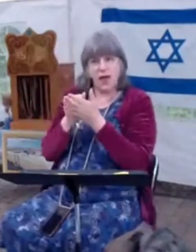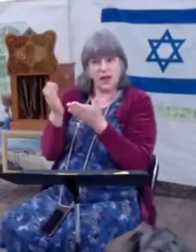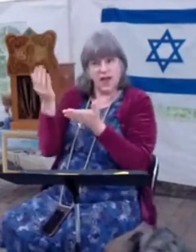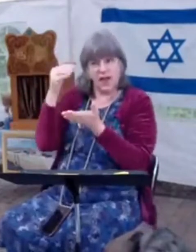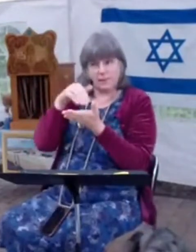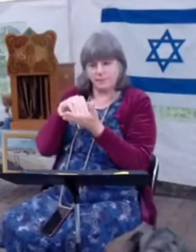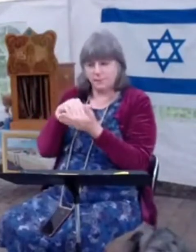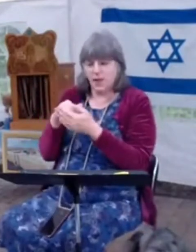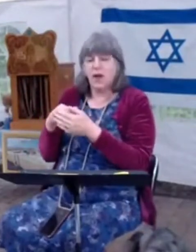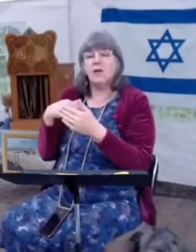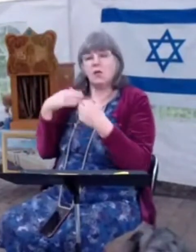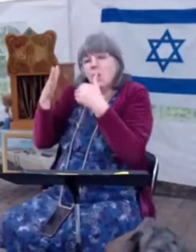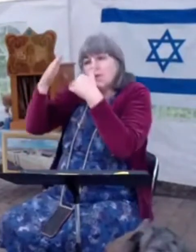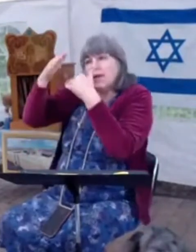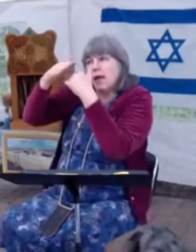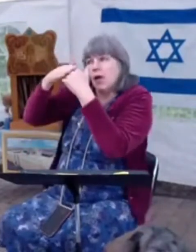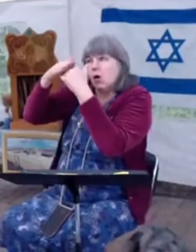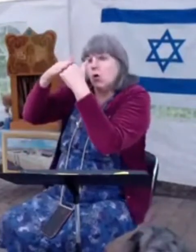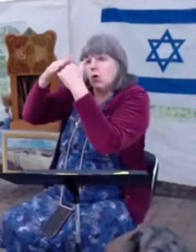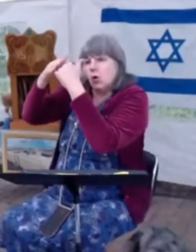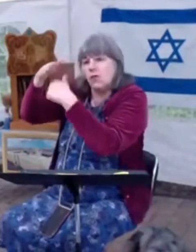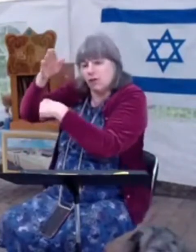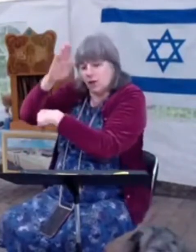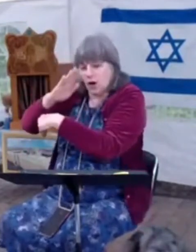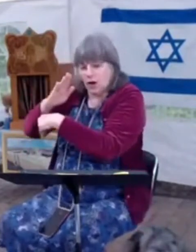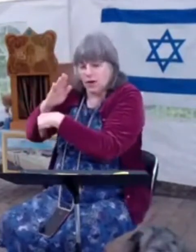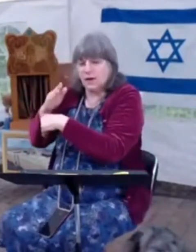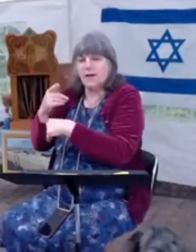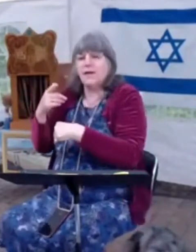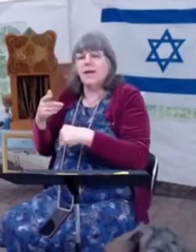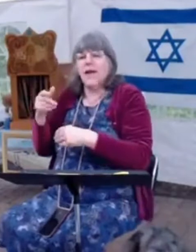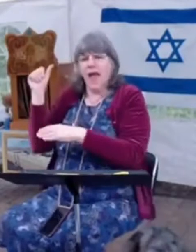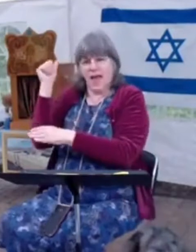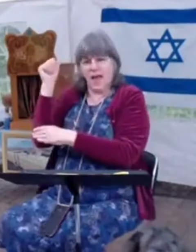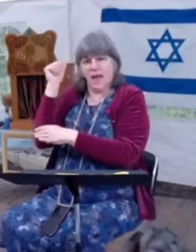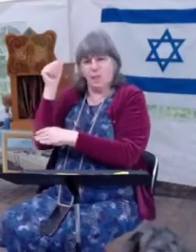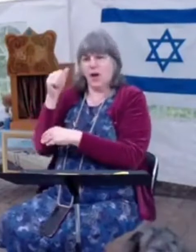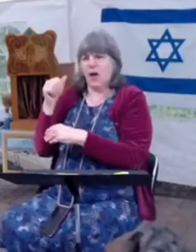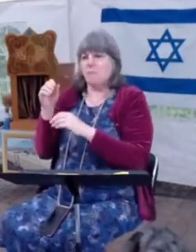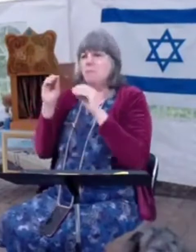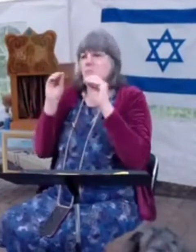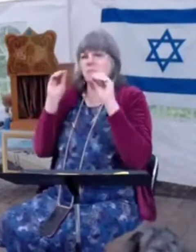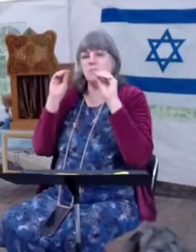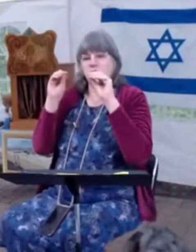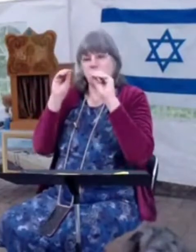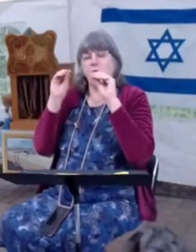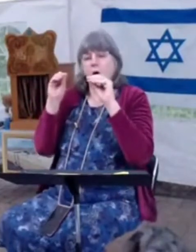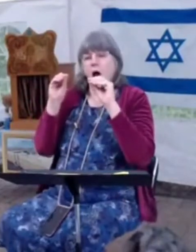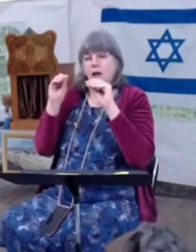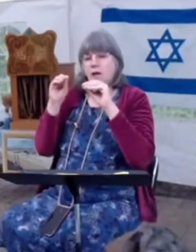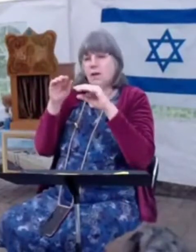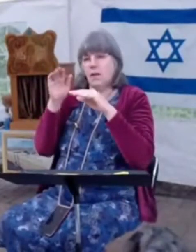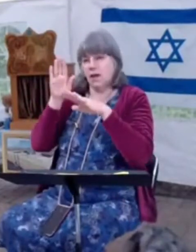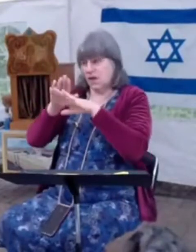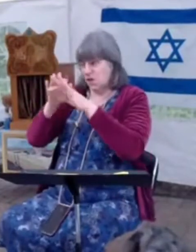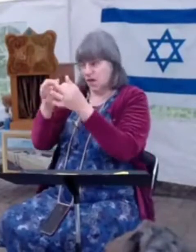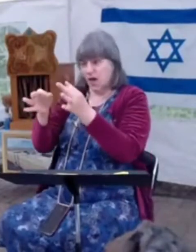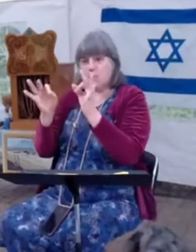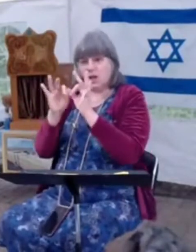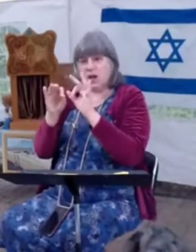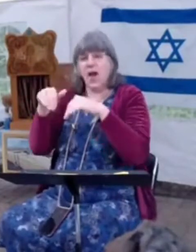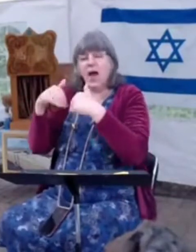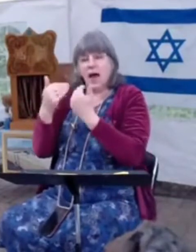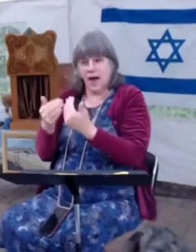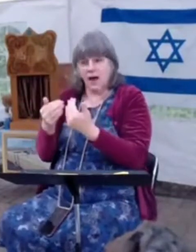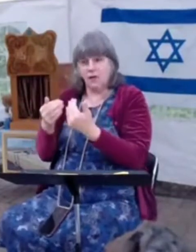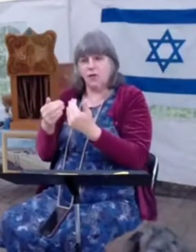working in consensus with enemies. And that's very important. We read that when